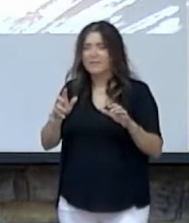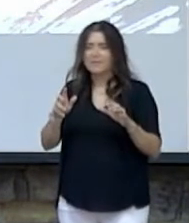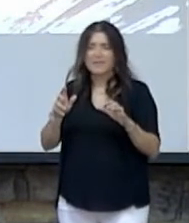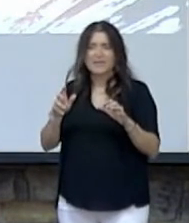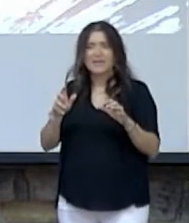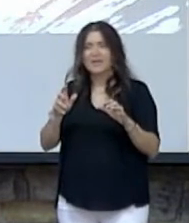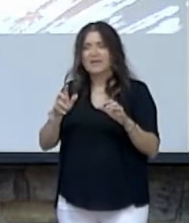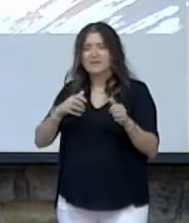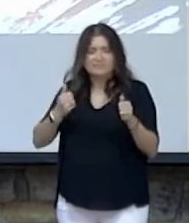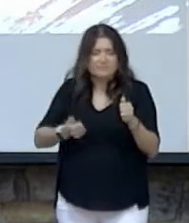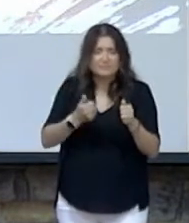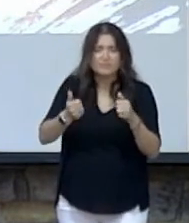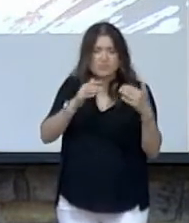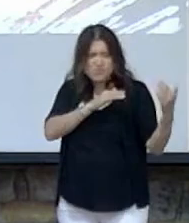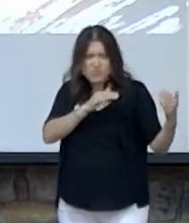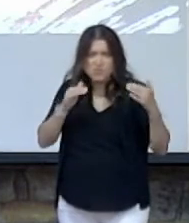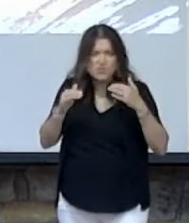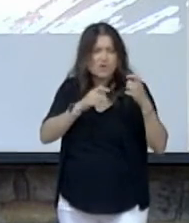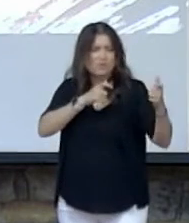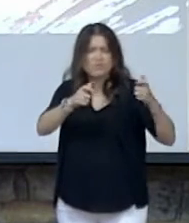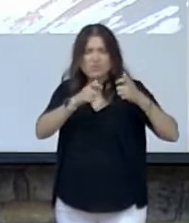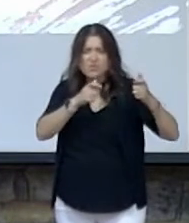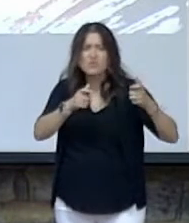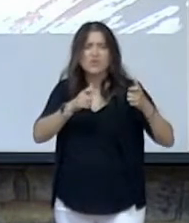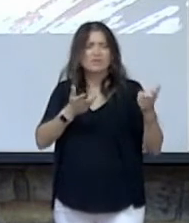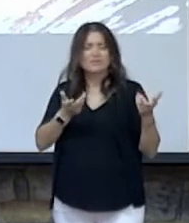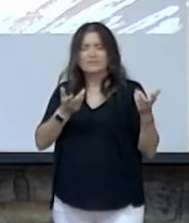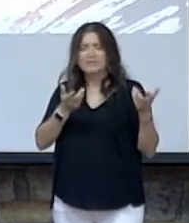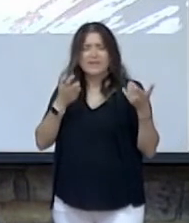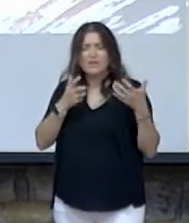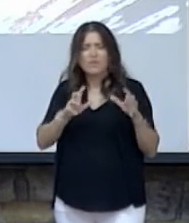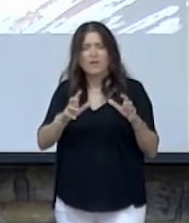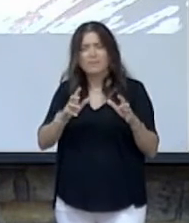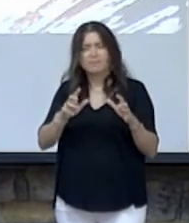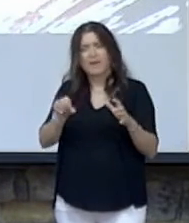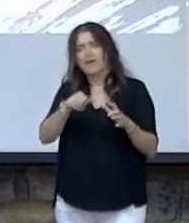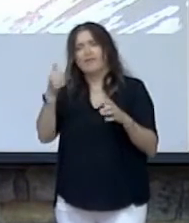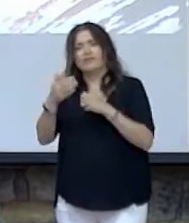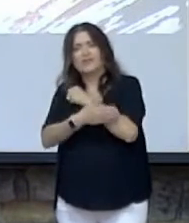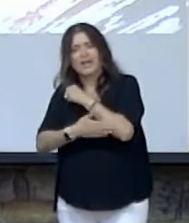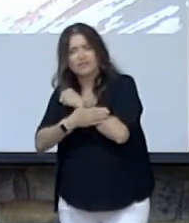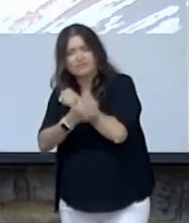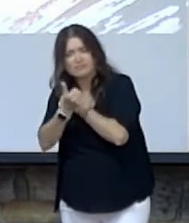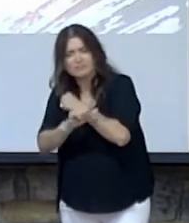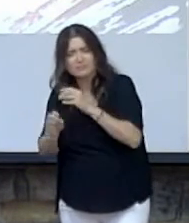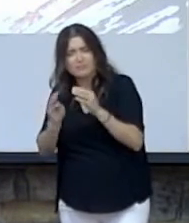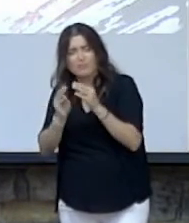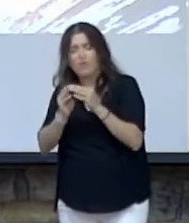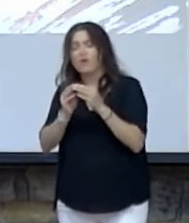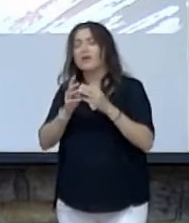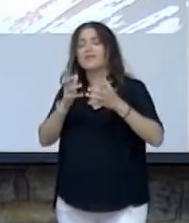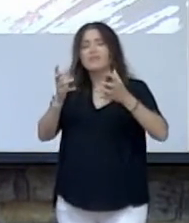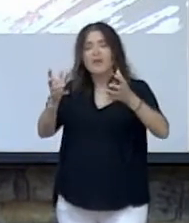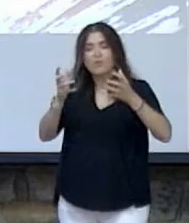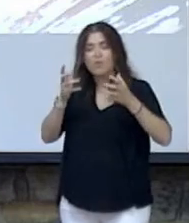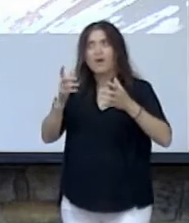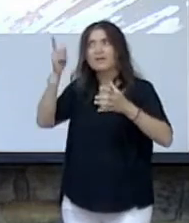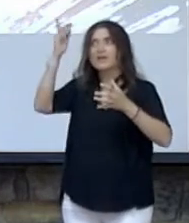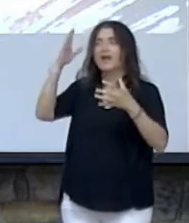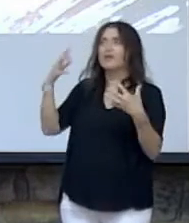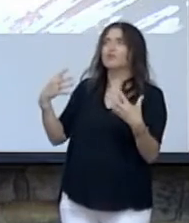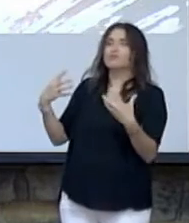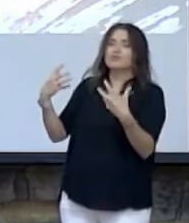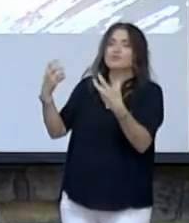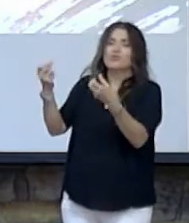nations anymore. They didn't want to be ruled by what they considered to be pagan nations. And they wanted nothing more than for God to restore them as an